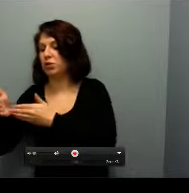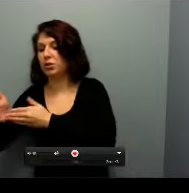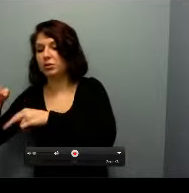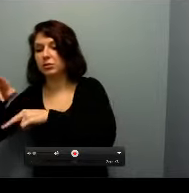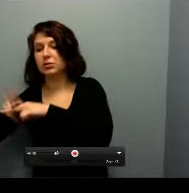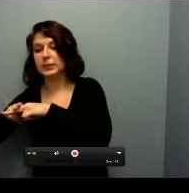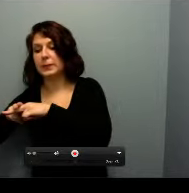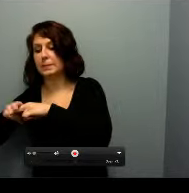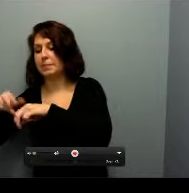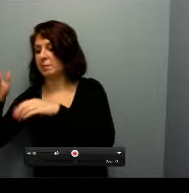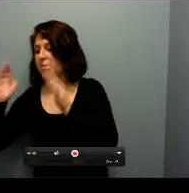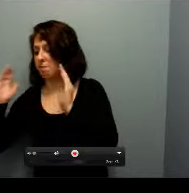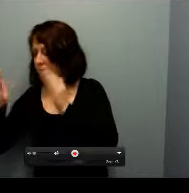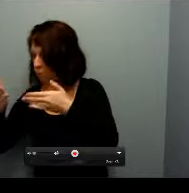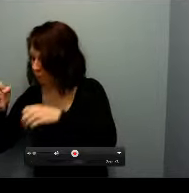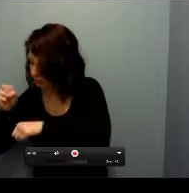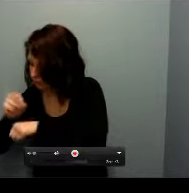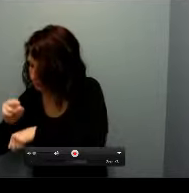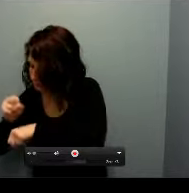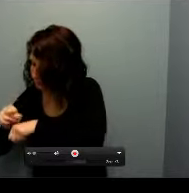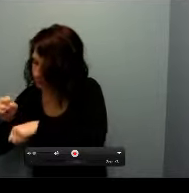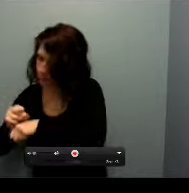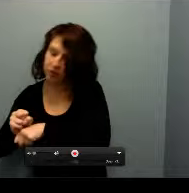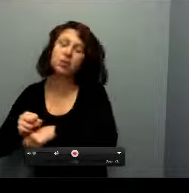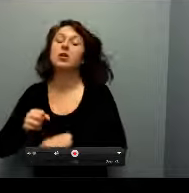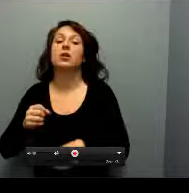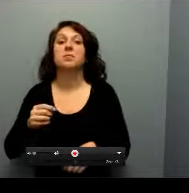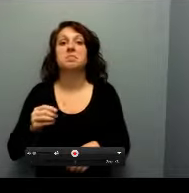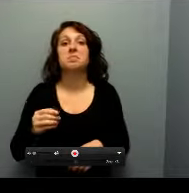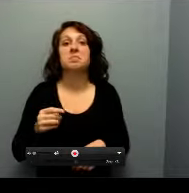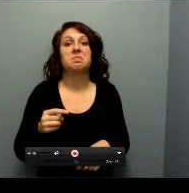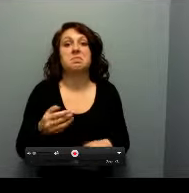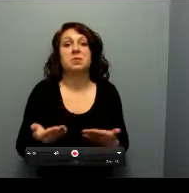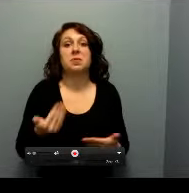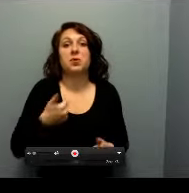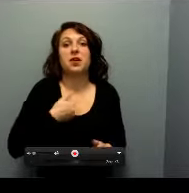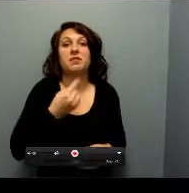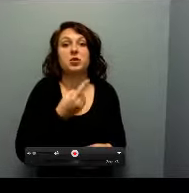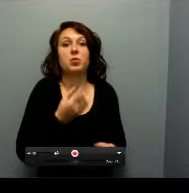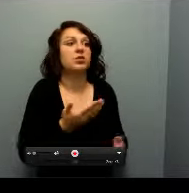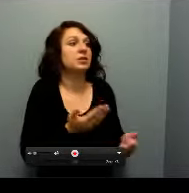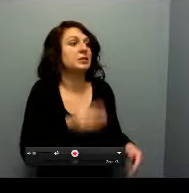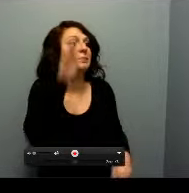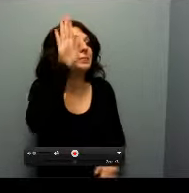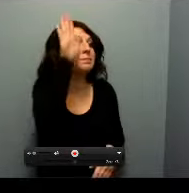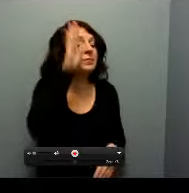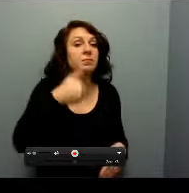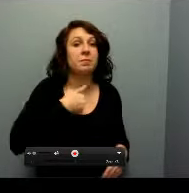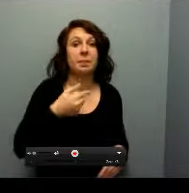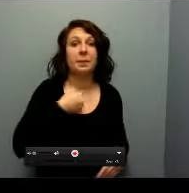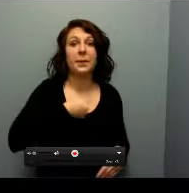job. And you may have somebody that's always like, me, give it to me. So you have this extrovert.